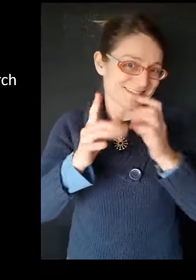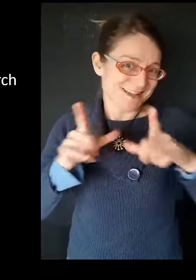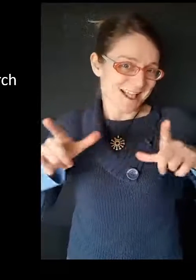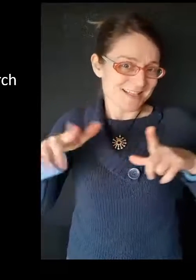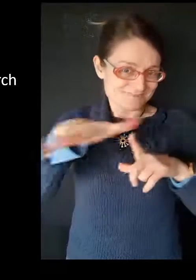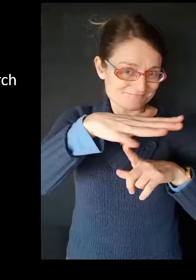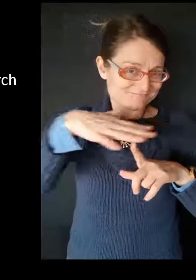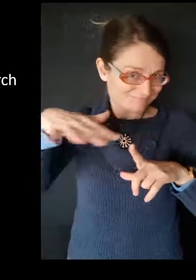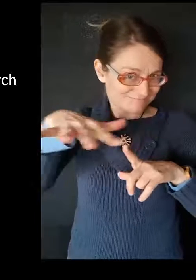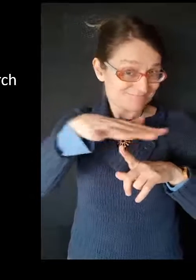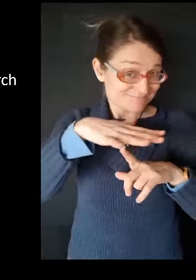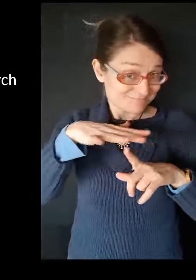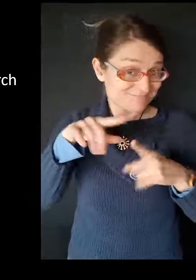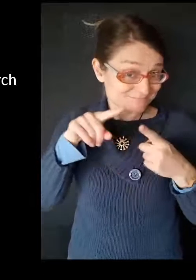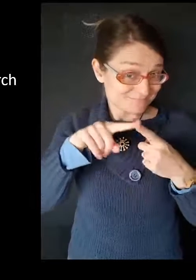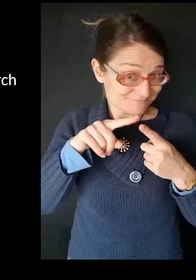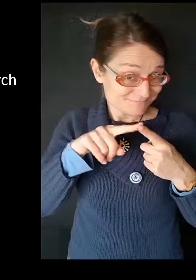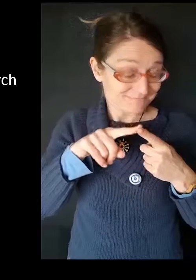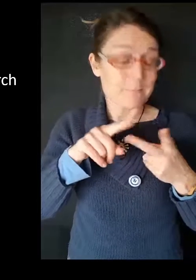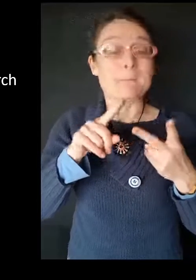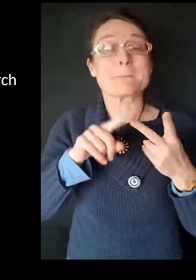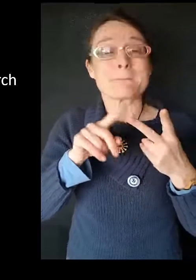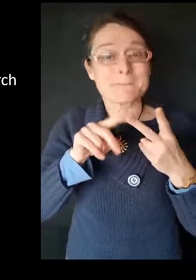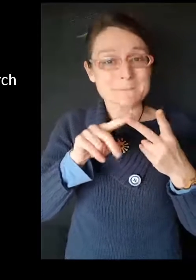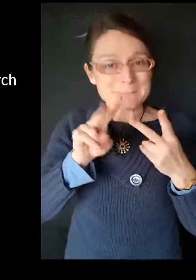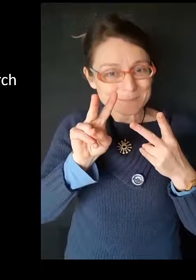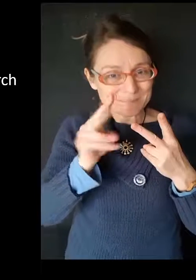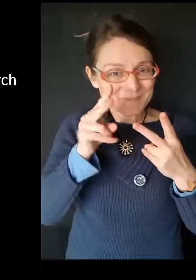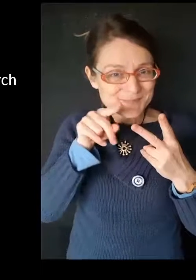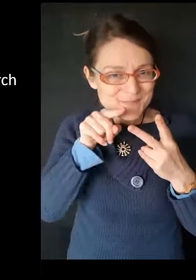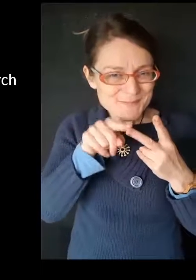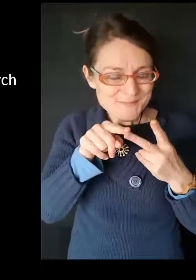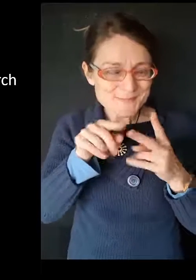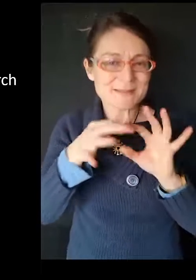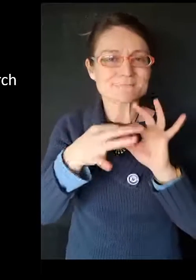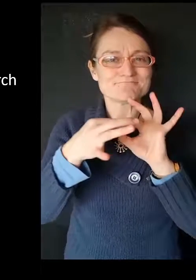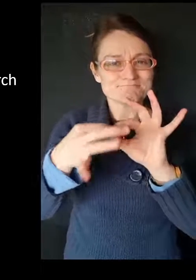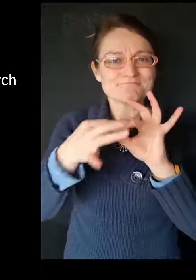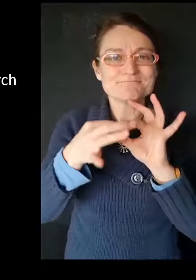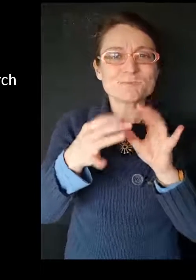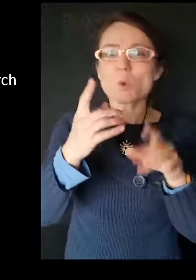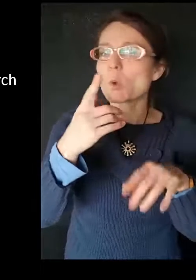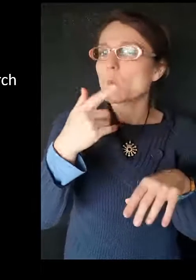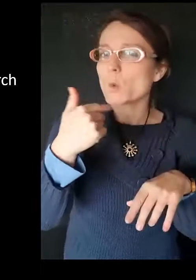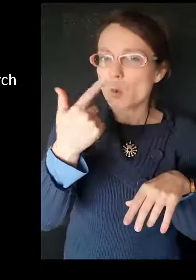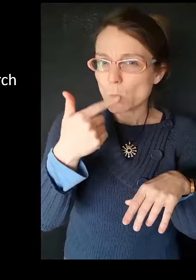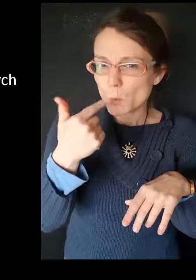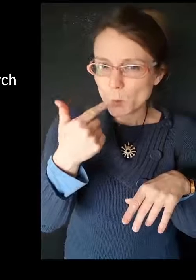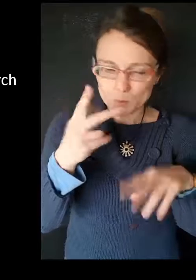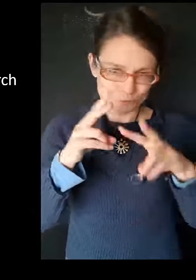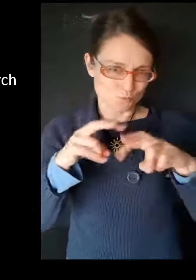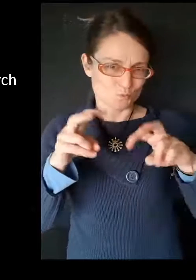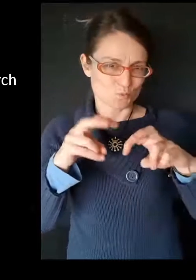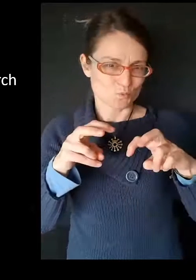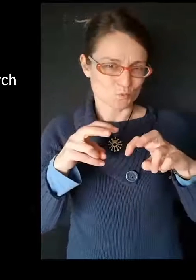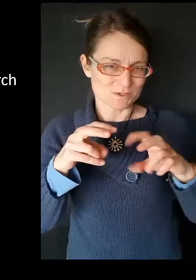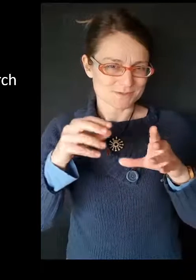today. So the first one is attached to the sign language situation in itself, and the second